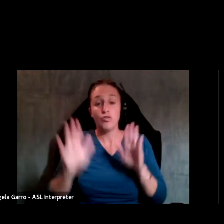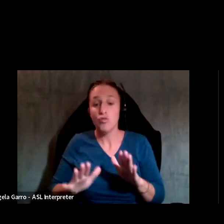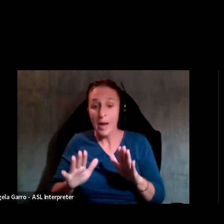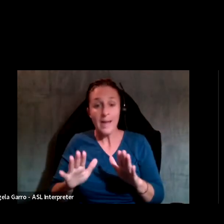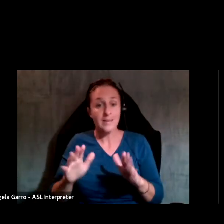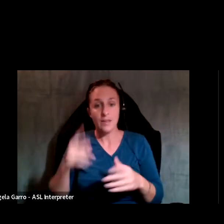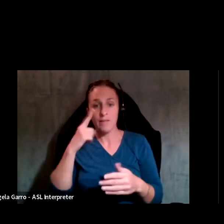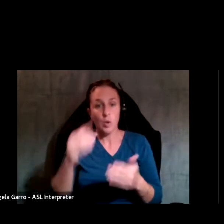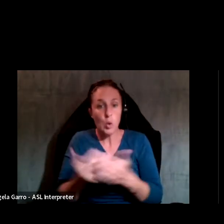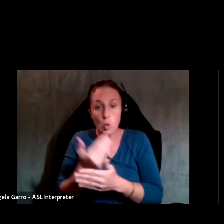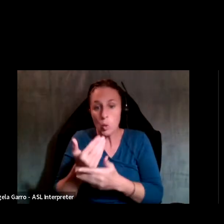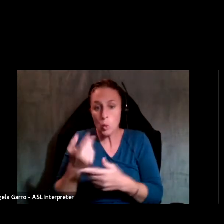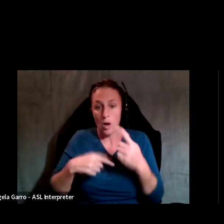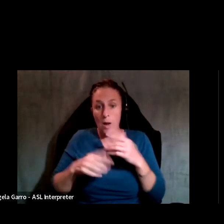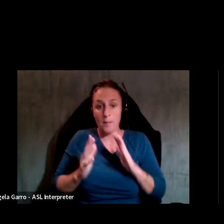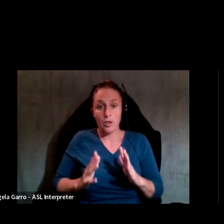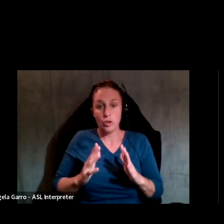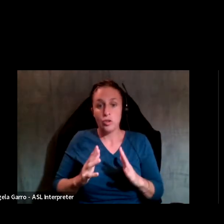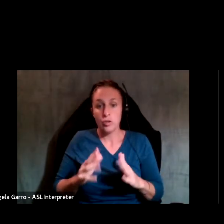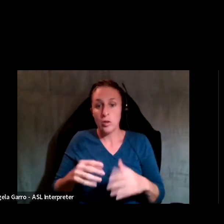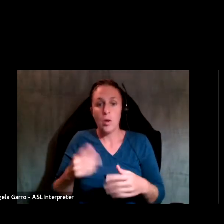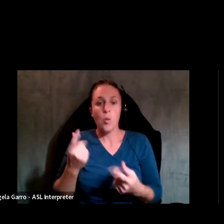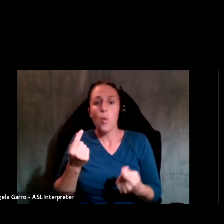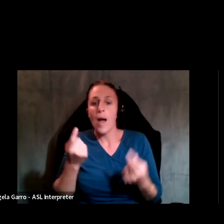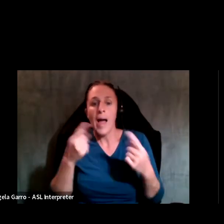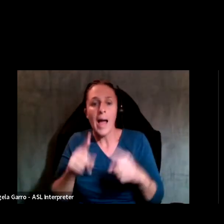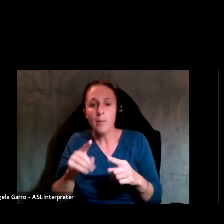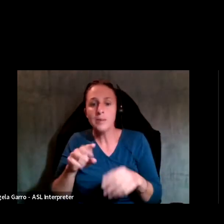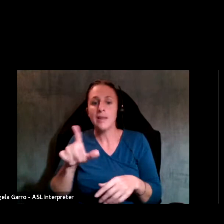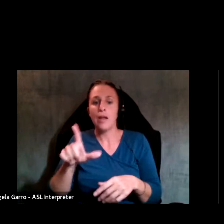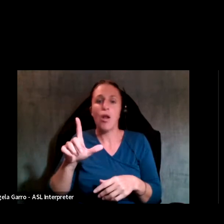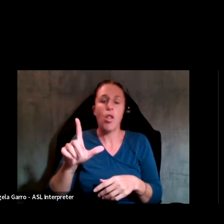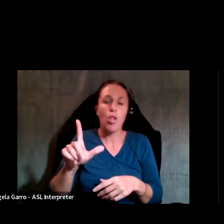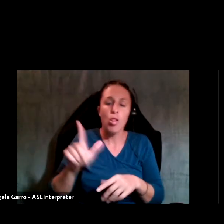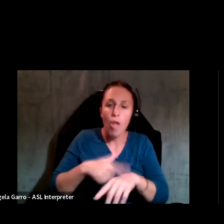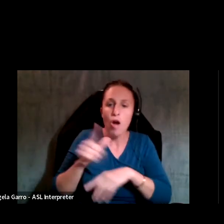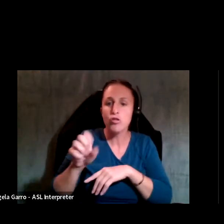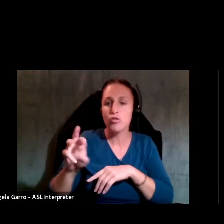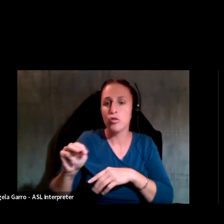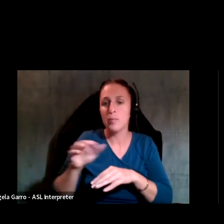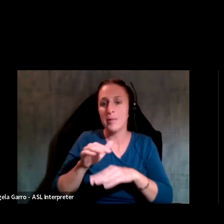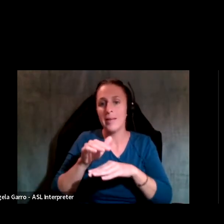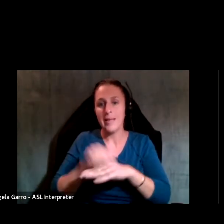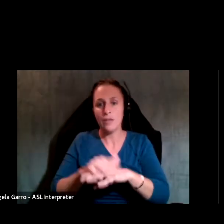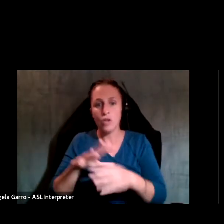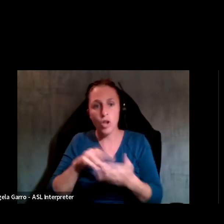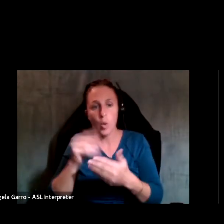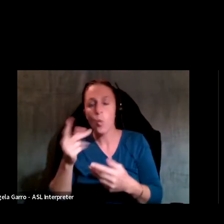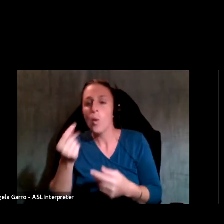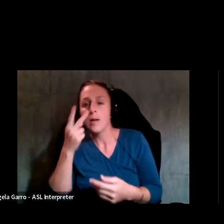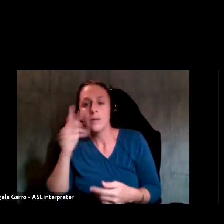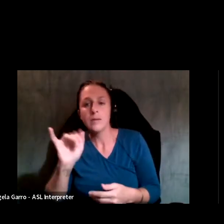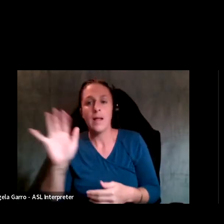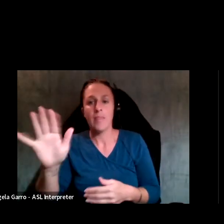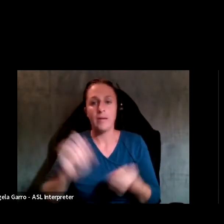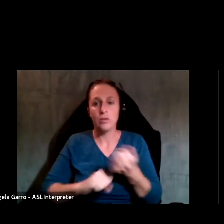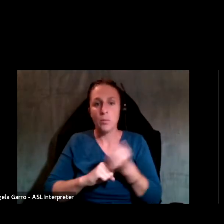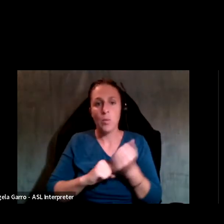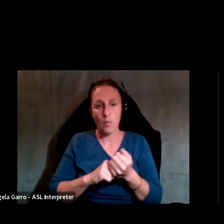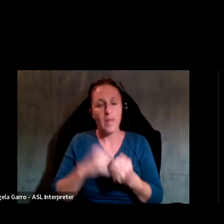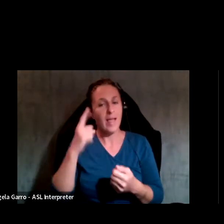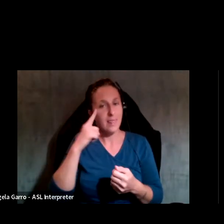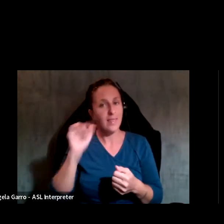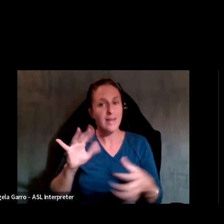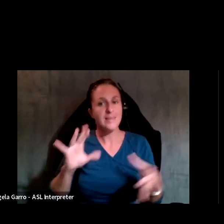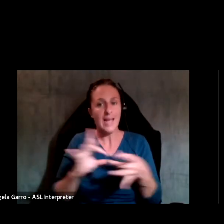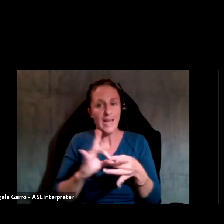what happens when they get to be at the LTEL level, when they're long-term English learners? And what's the support look like at that point? And I think that might be connected